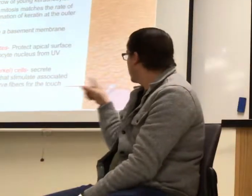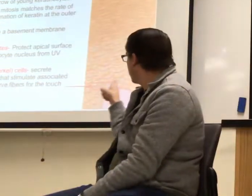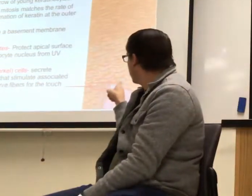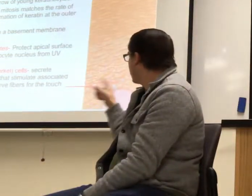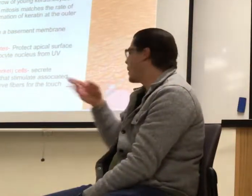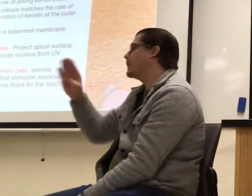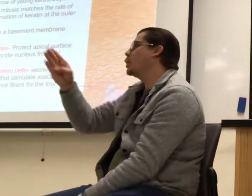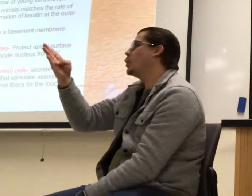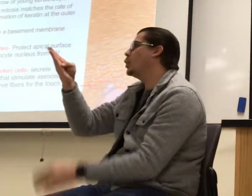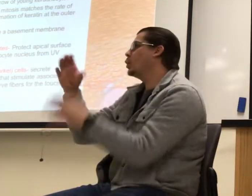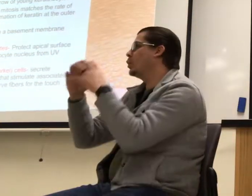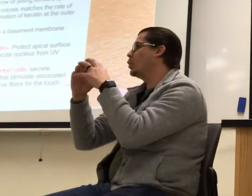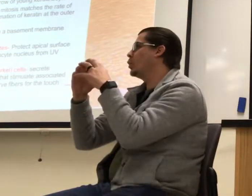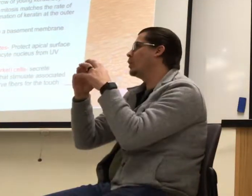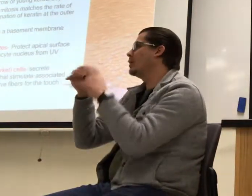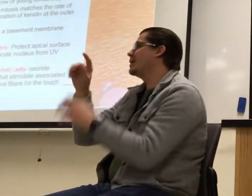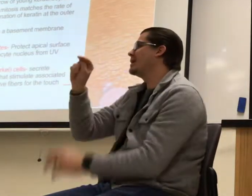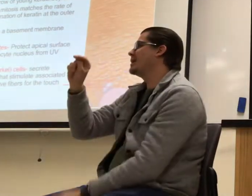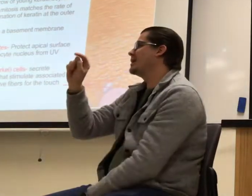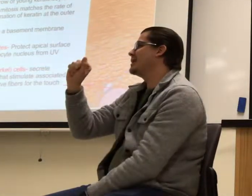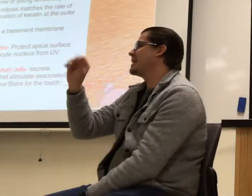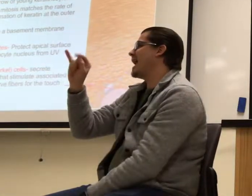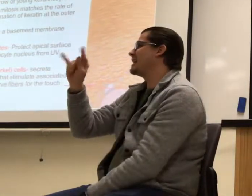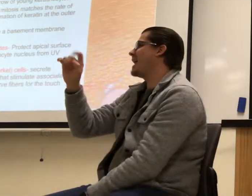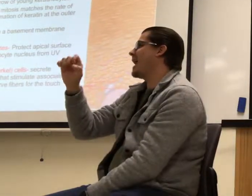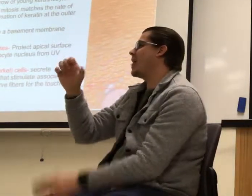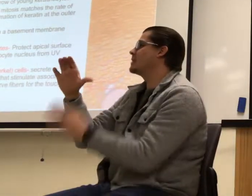tactile cells.